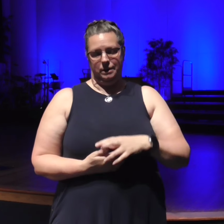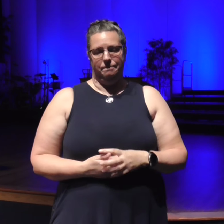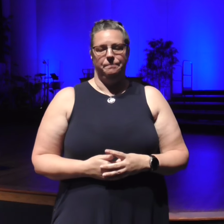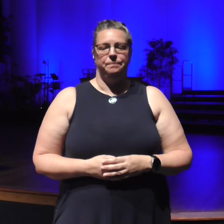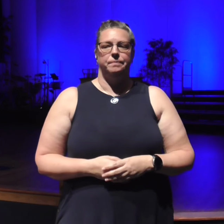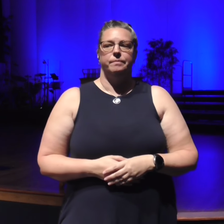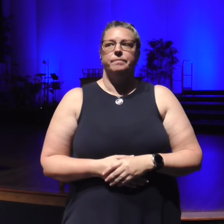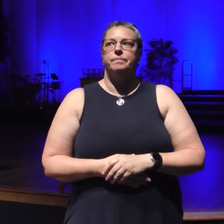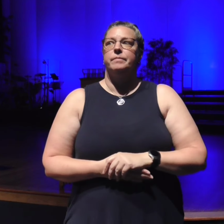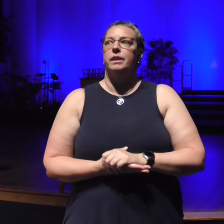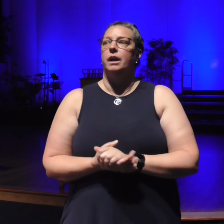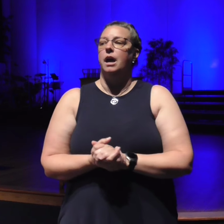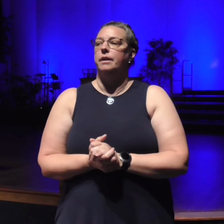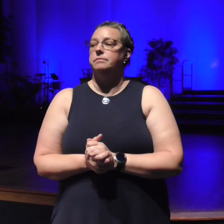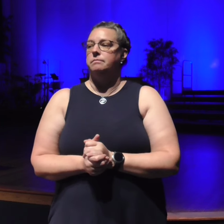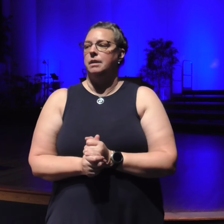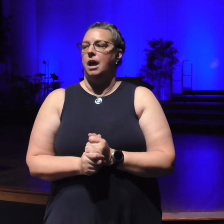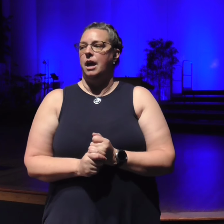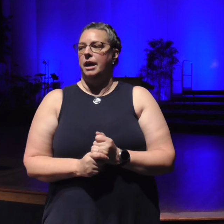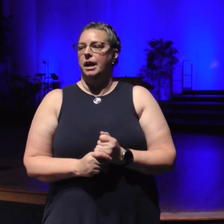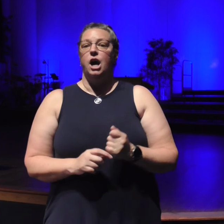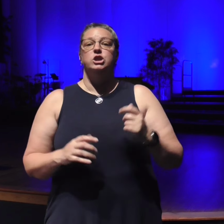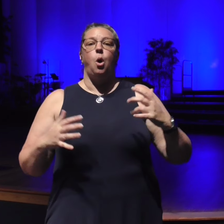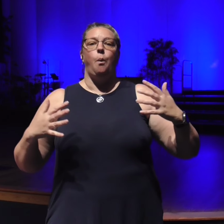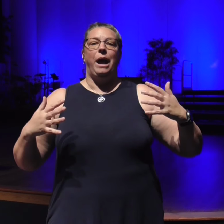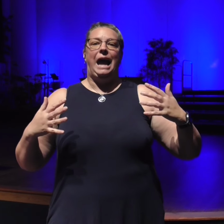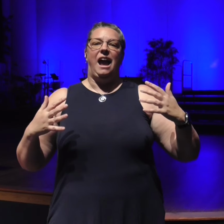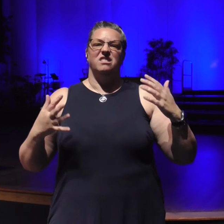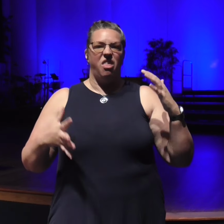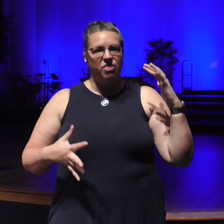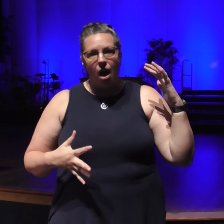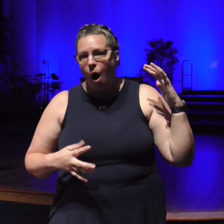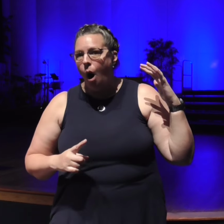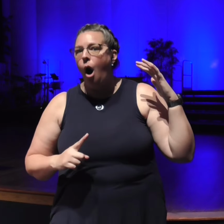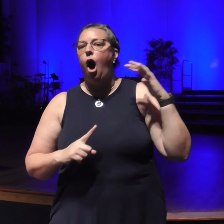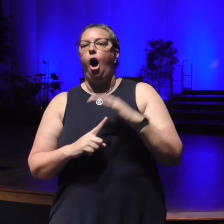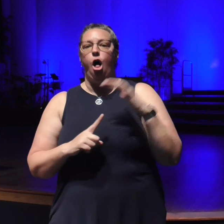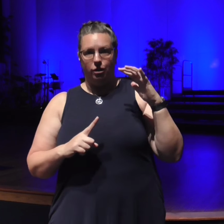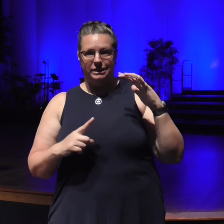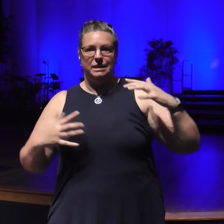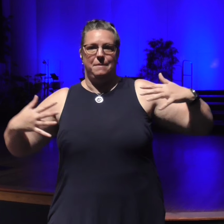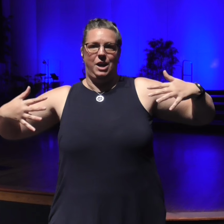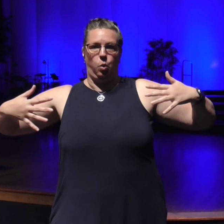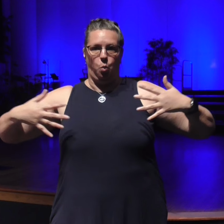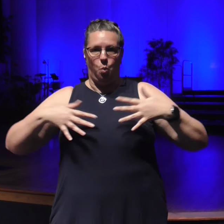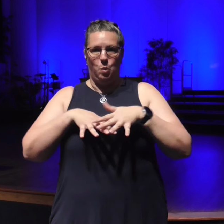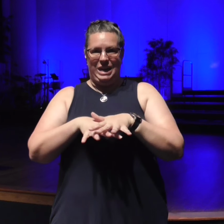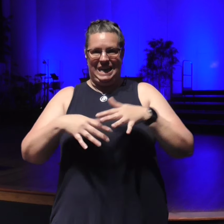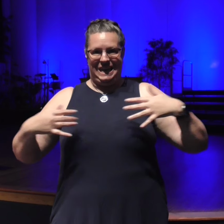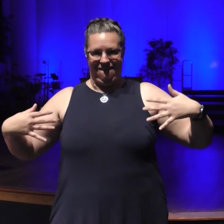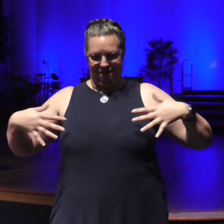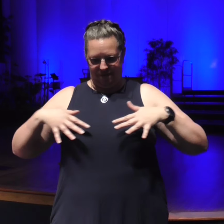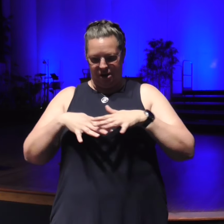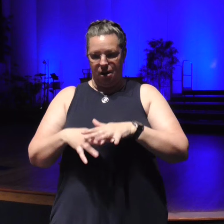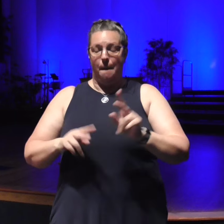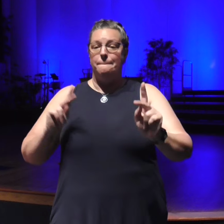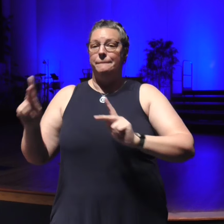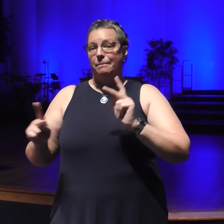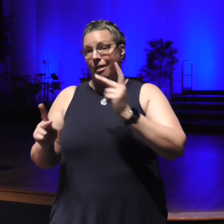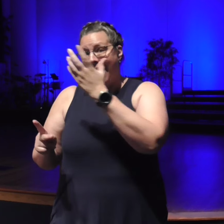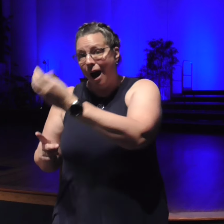So this is really the ultimate weave, is those who are outside of ourselves, who have had